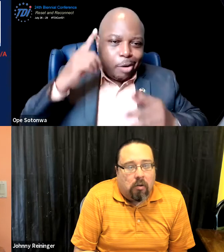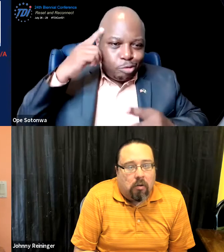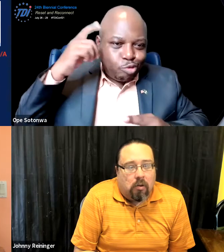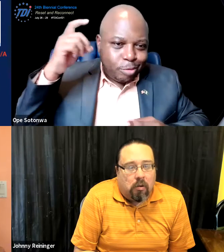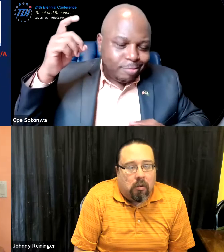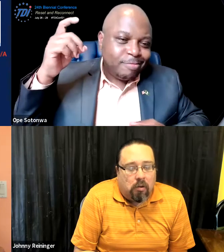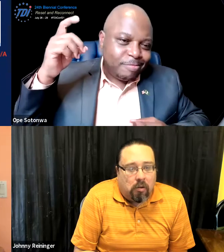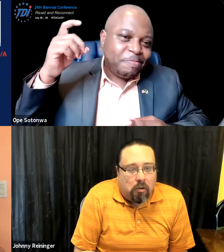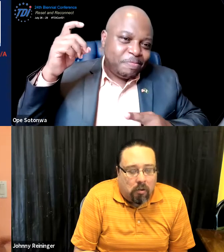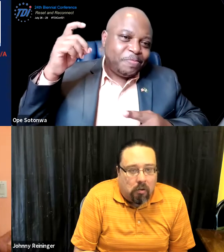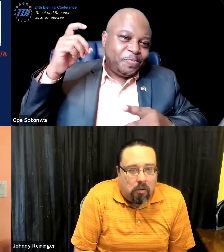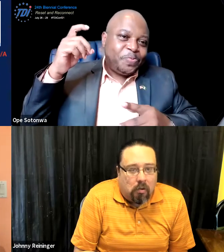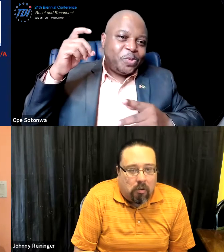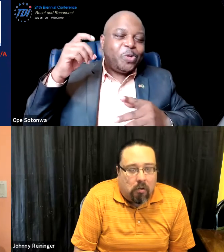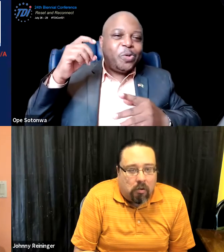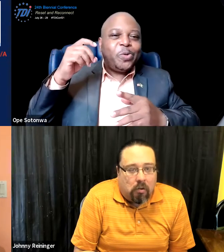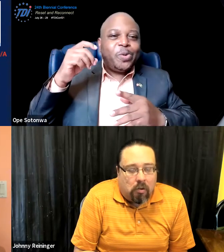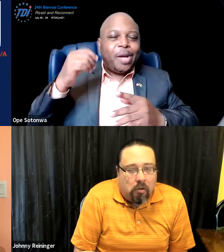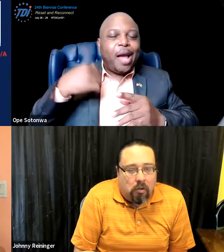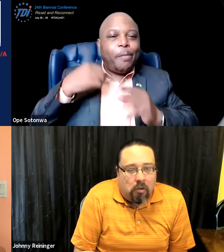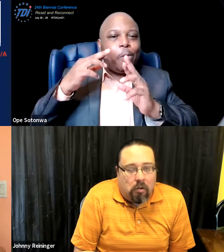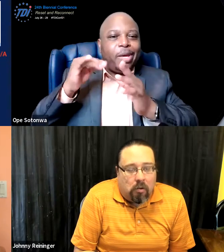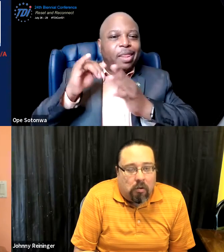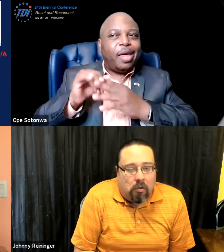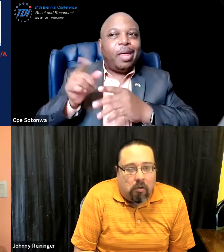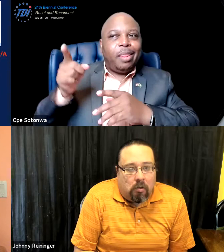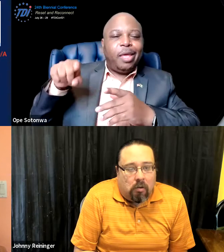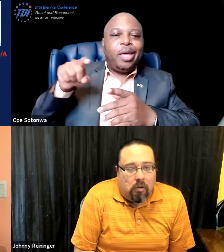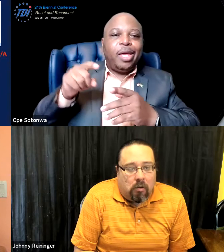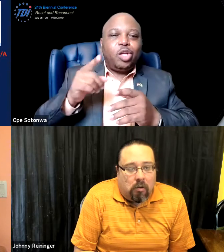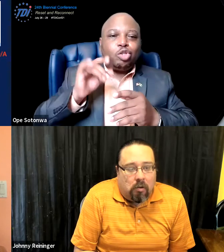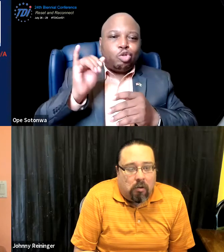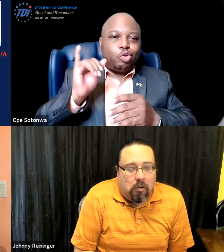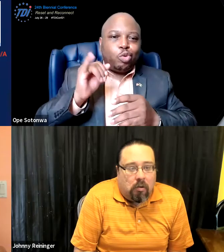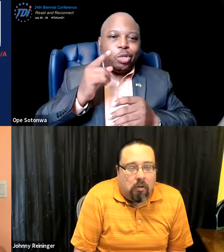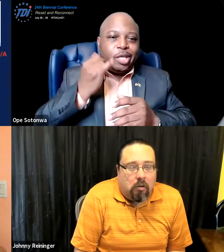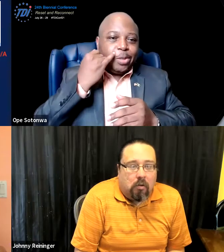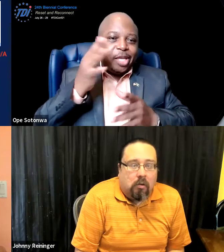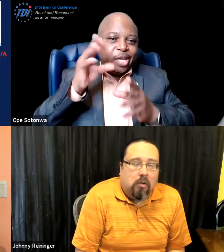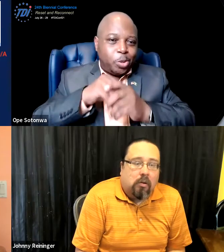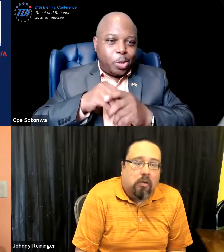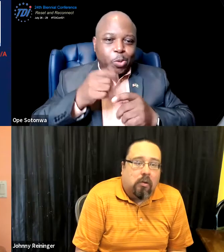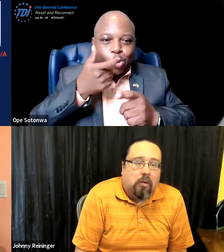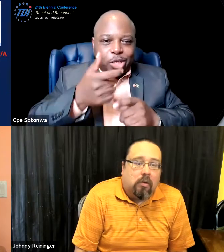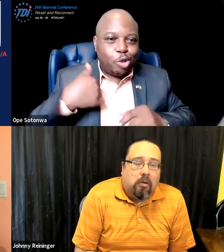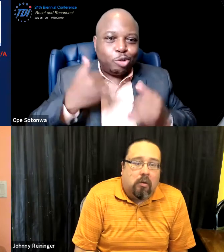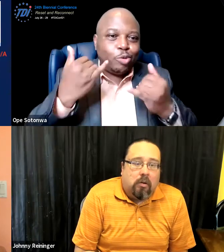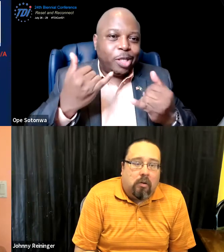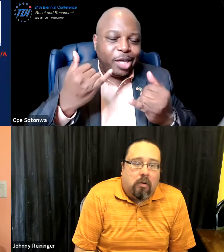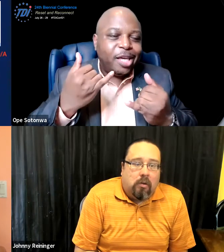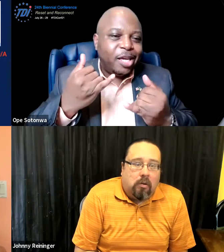then I question myself, like, where's my opportunity? Where's my American dream? So I'm really hoping